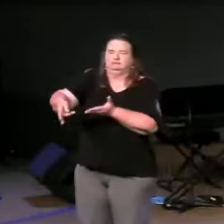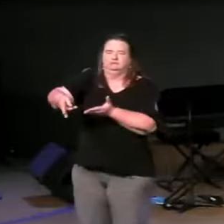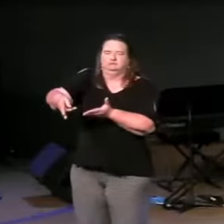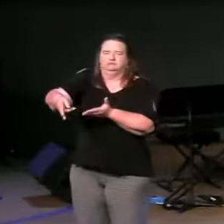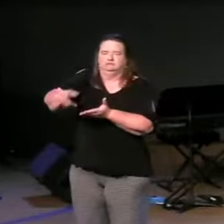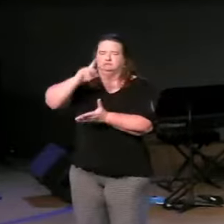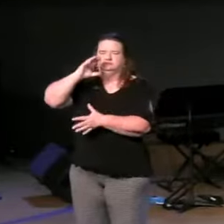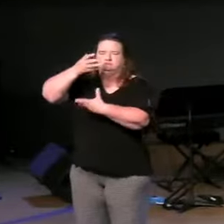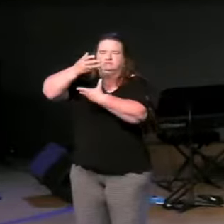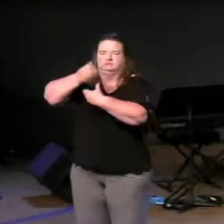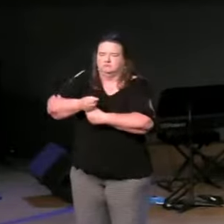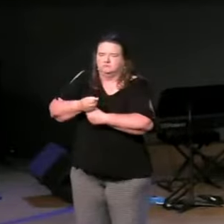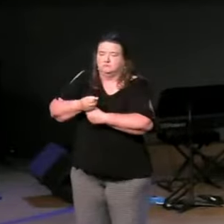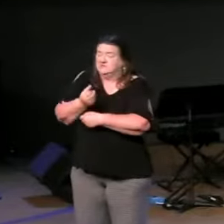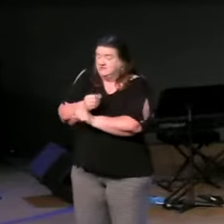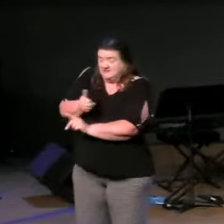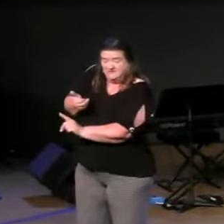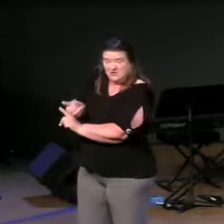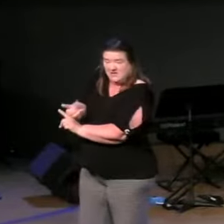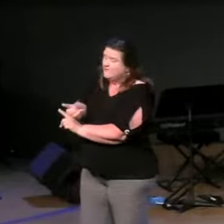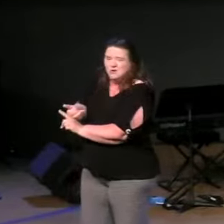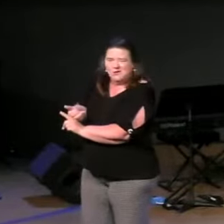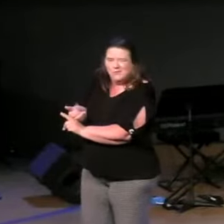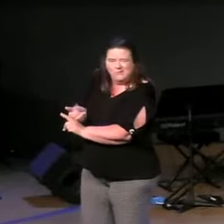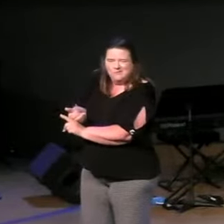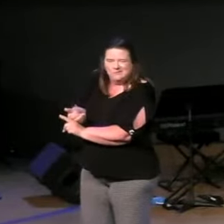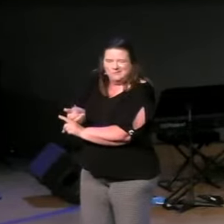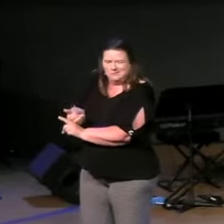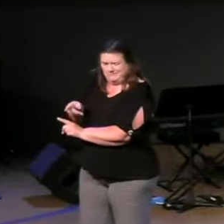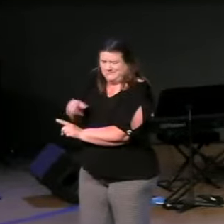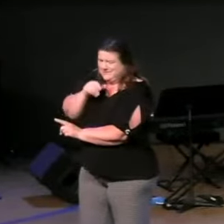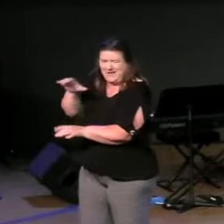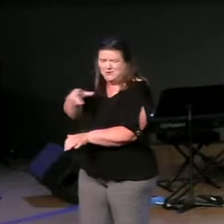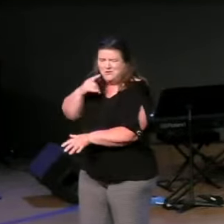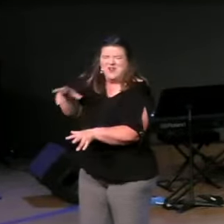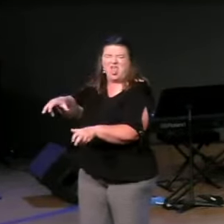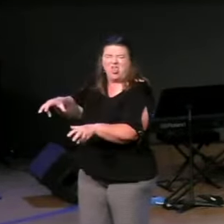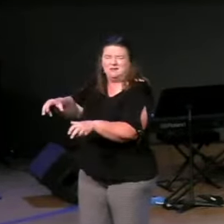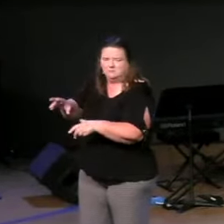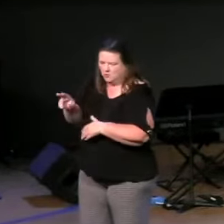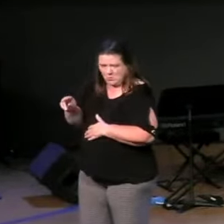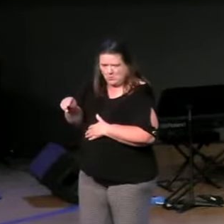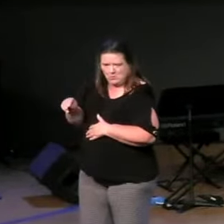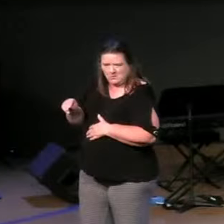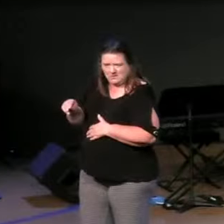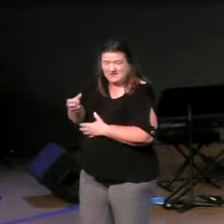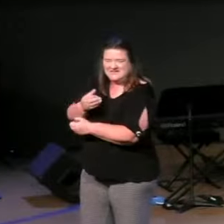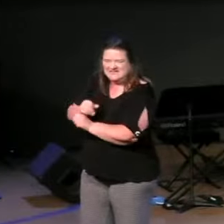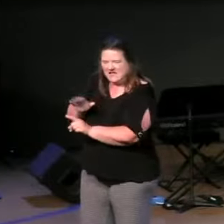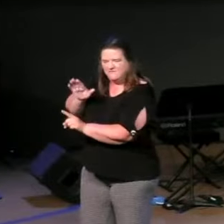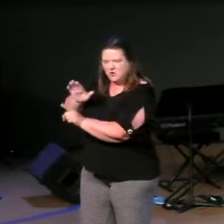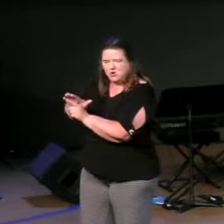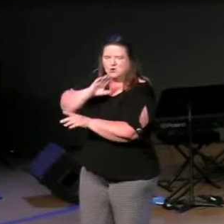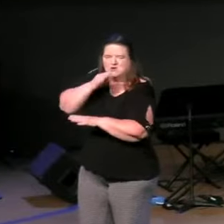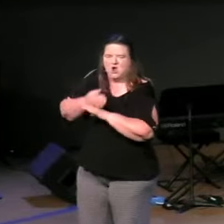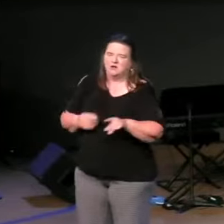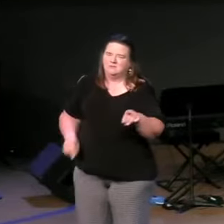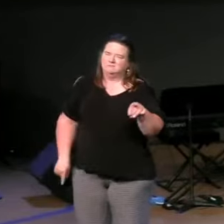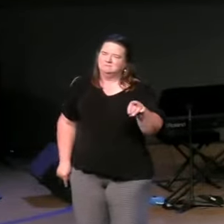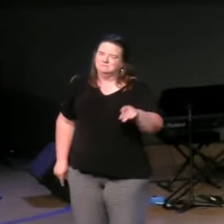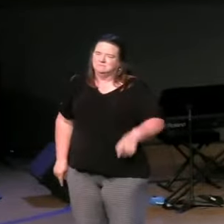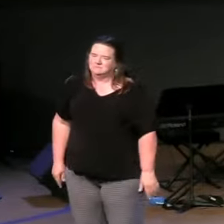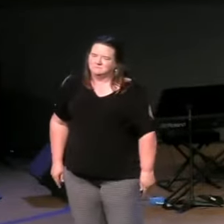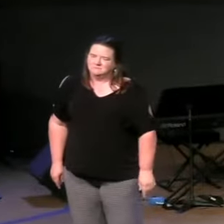in order to save not herself. She's not doing it for selfish reasons. For who? Her daughter.